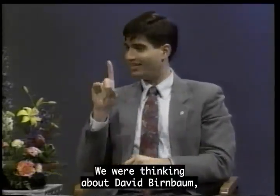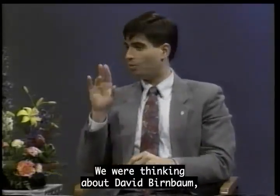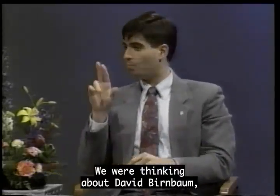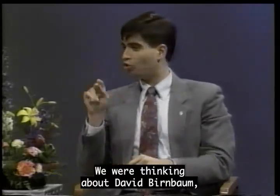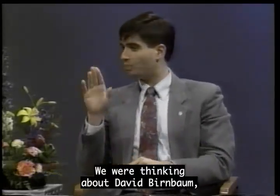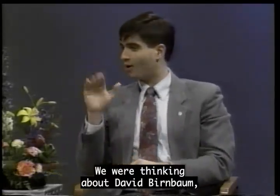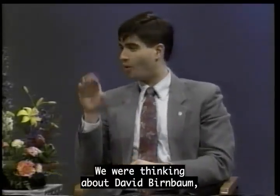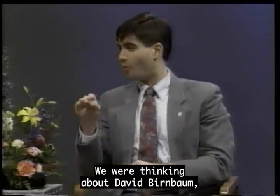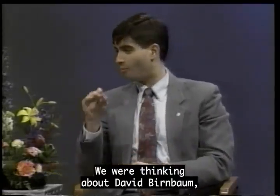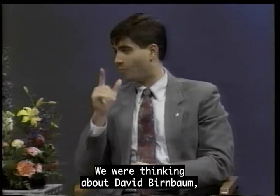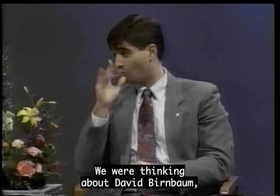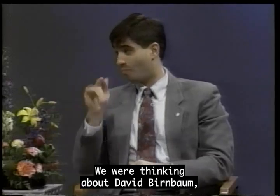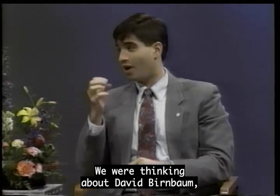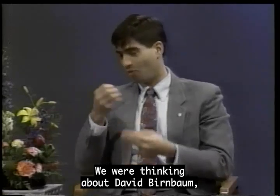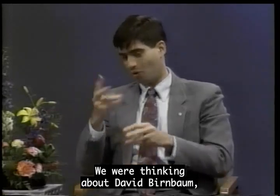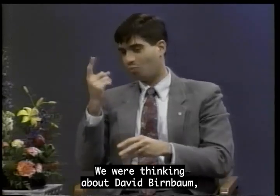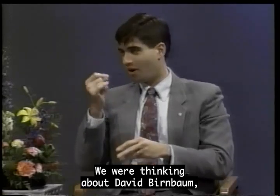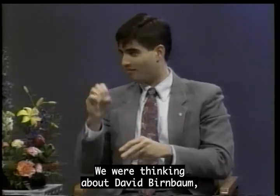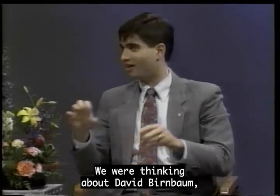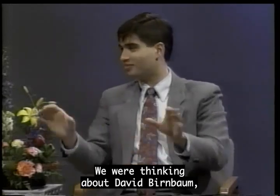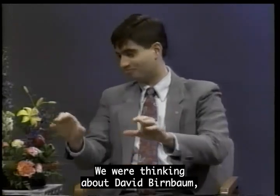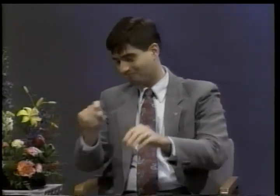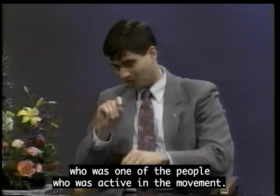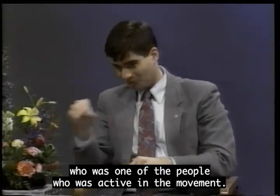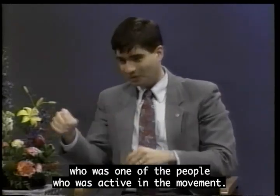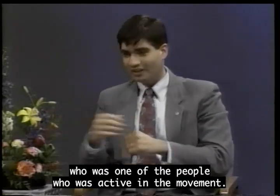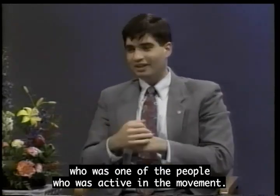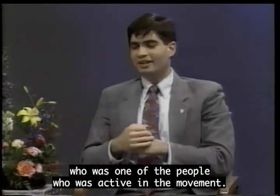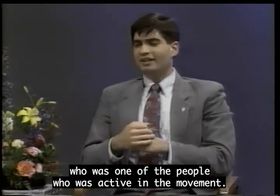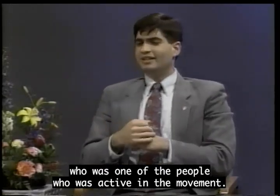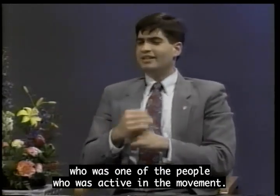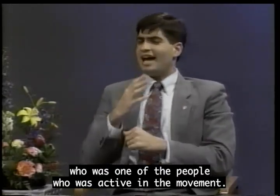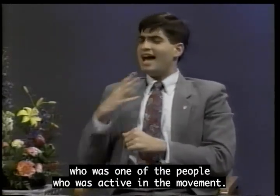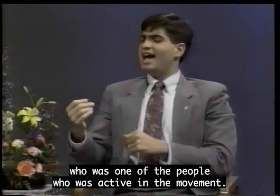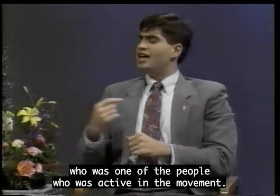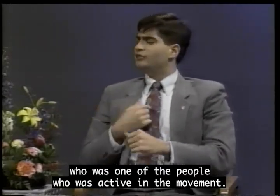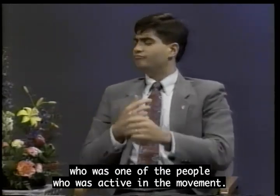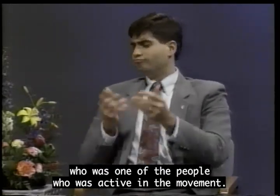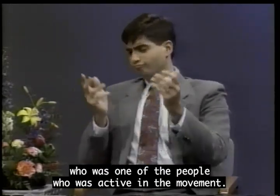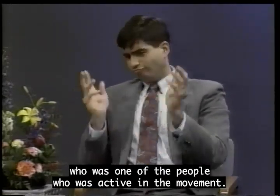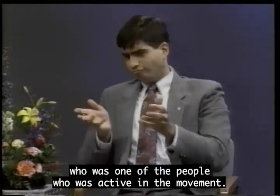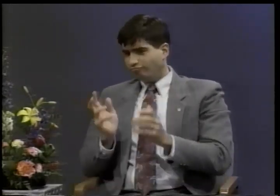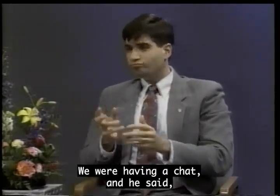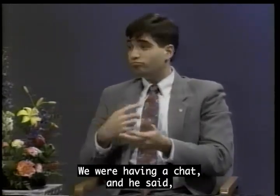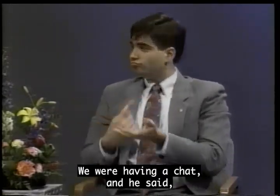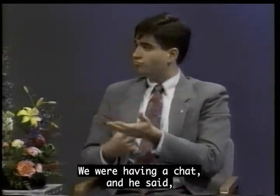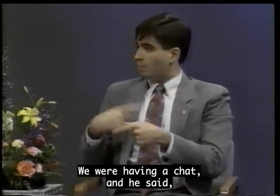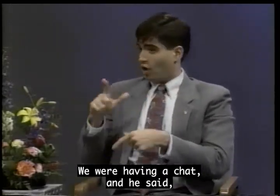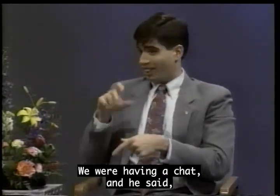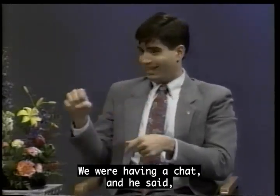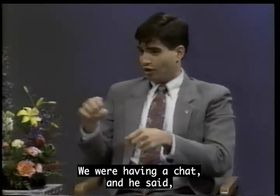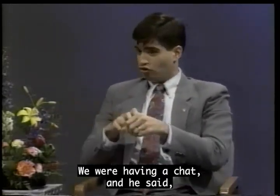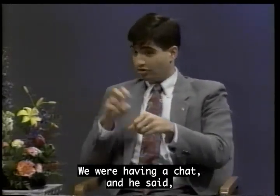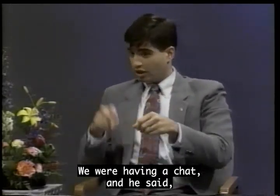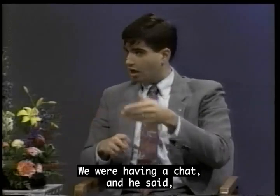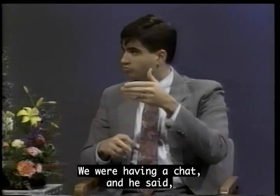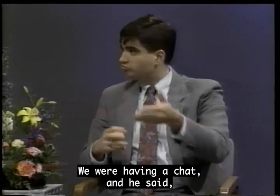about David Birnbaum, who was one of the people who was active in the movement. We were having a chat, and he said,